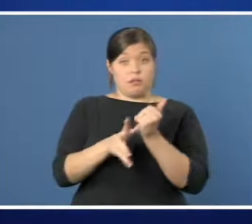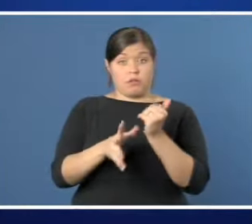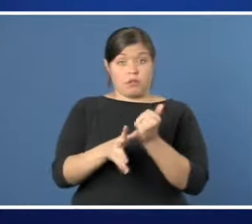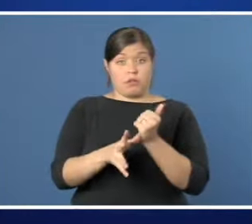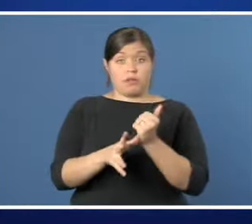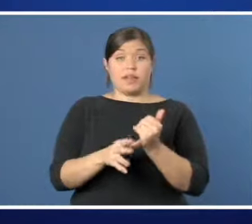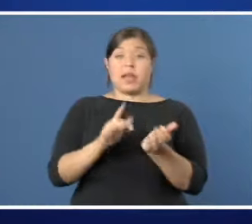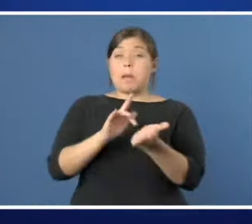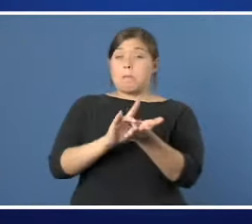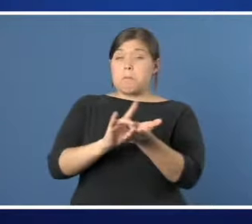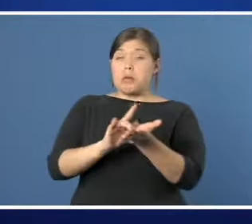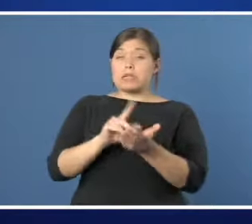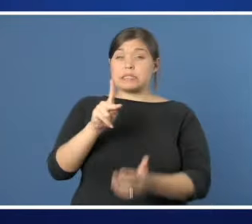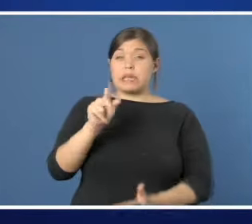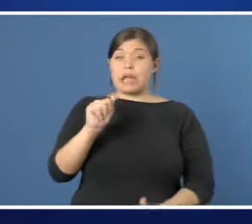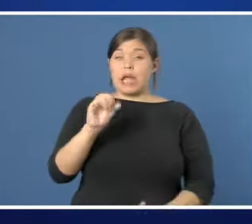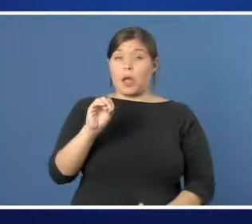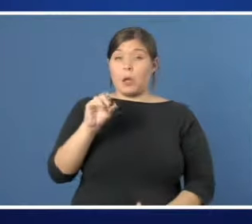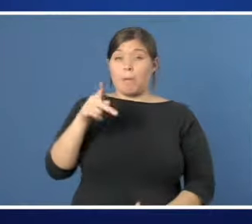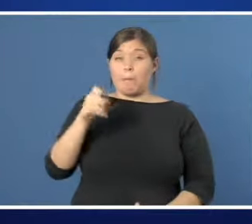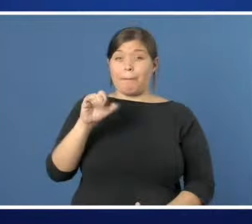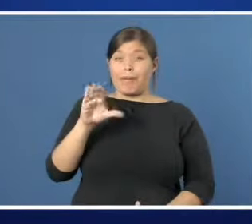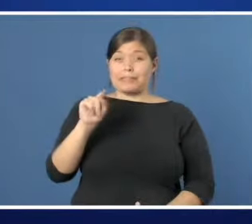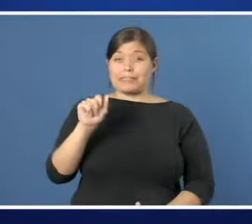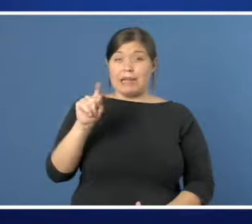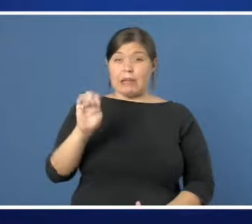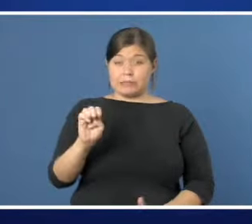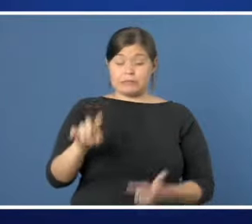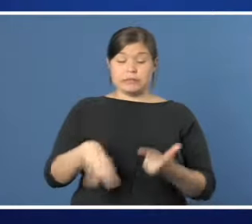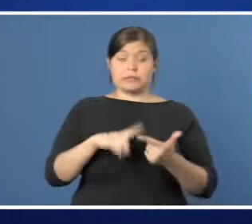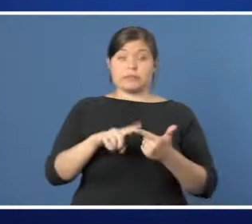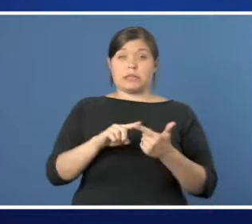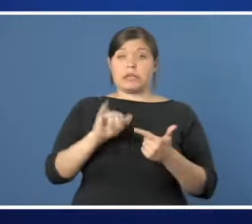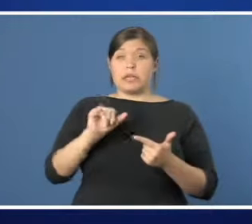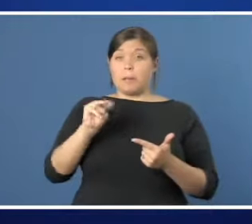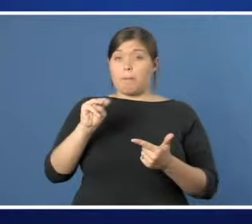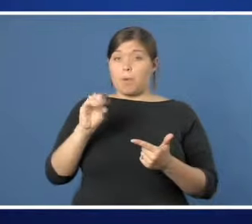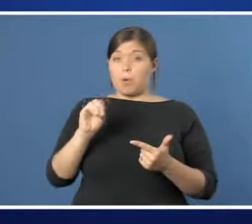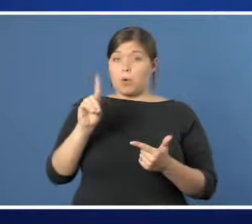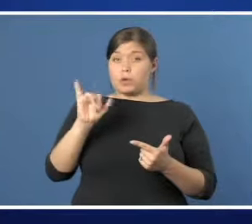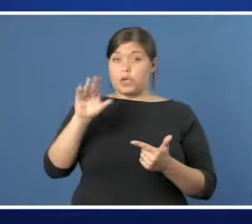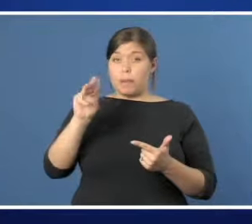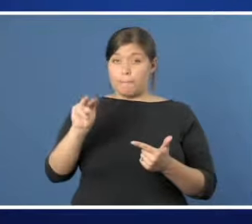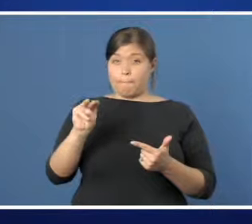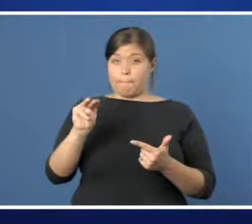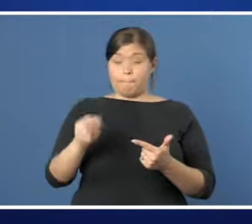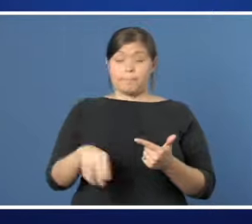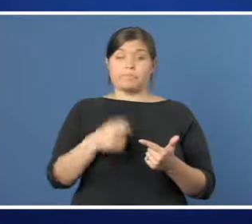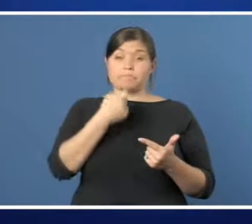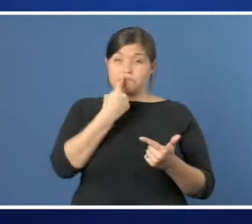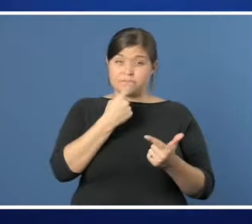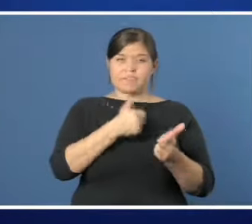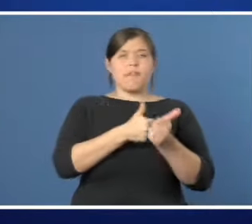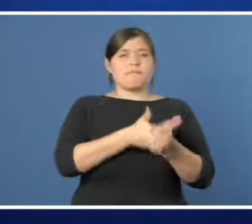Diarrhea. Try kaopectate or Imodium. Follow directions on label.